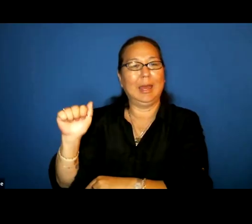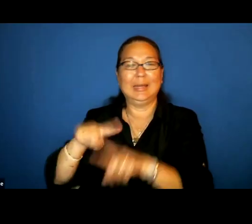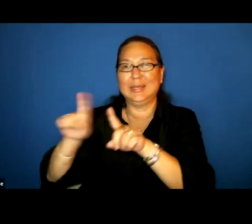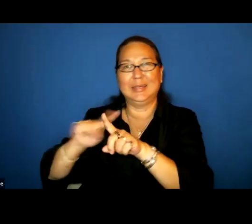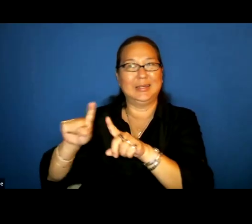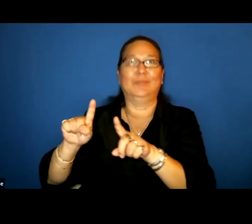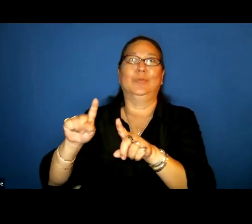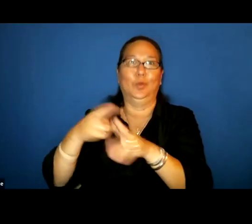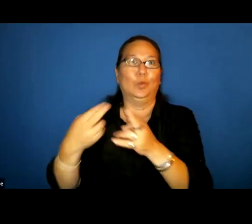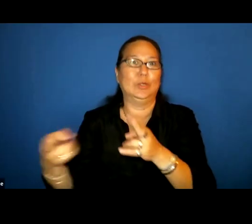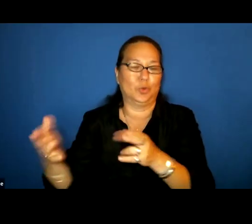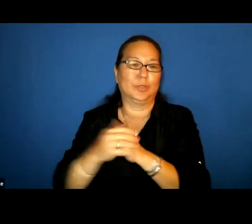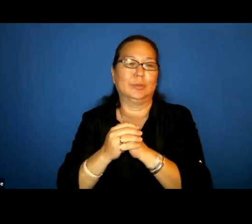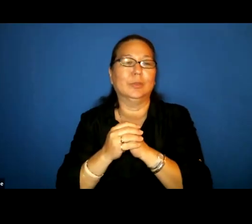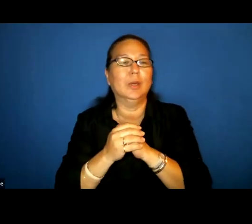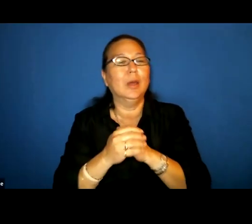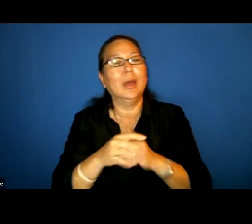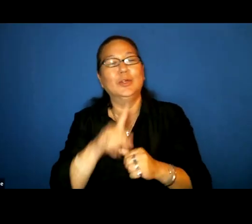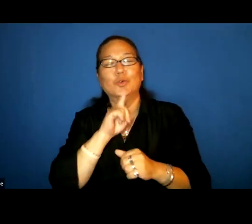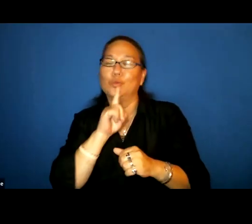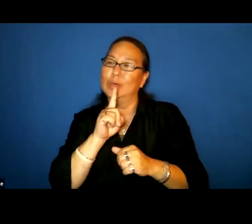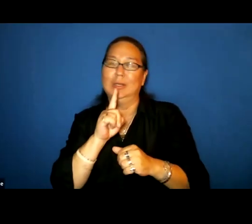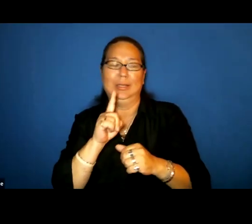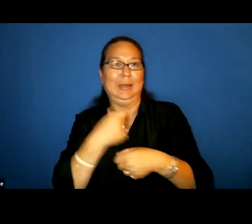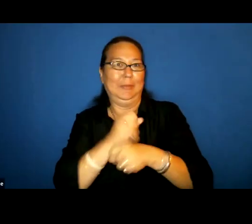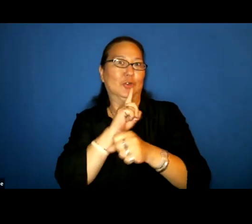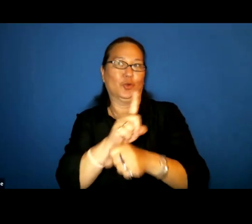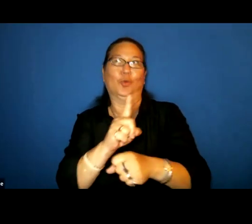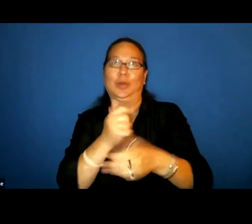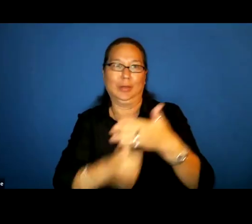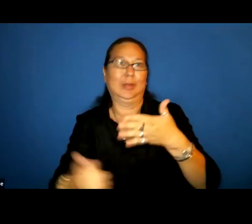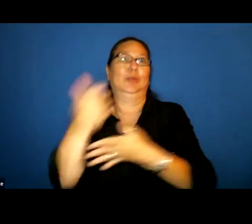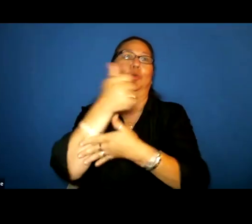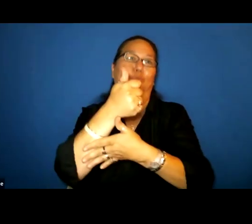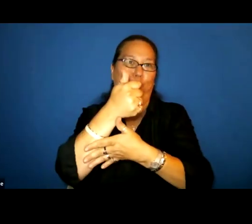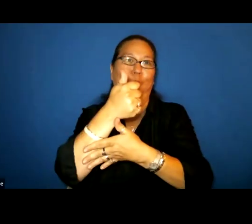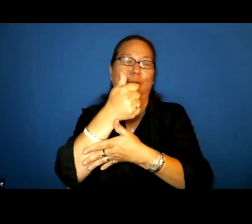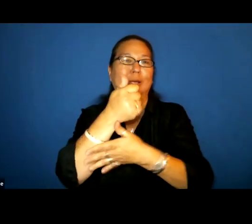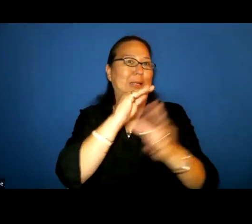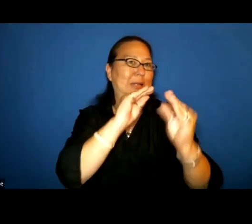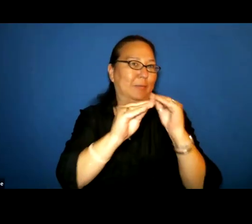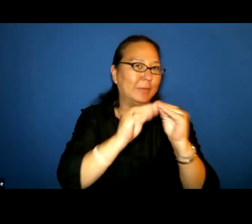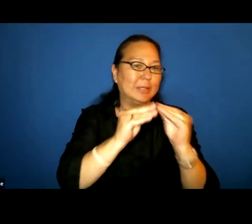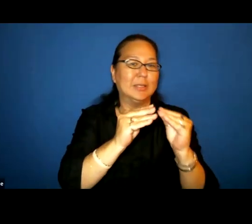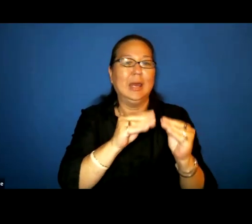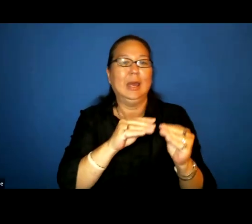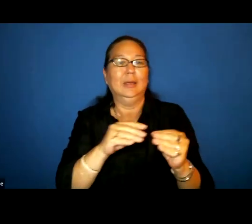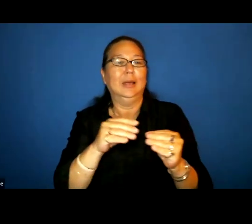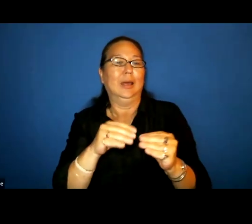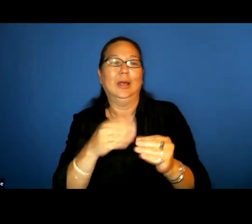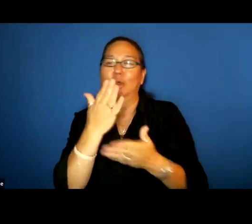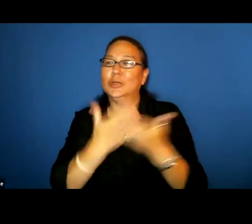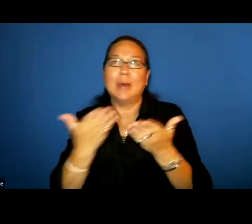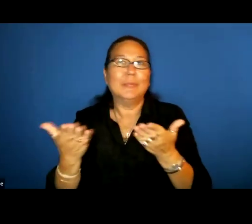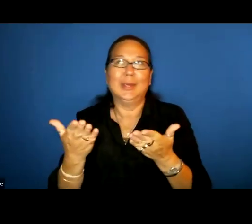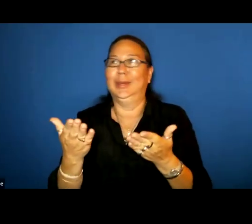the staffing and the team to prioritize not just the immediate fixes to the unpredictable things that always come up. Something is broken